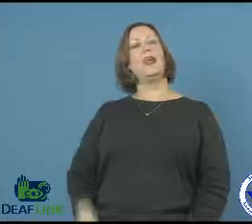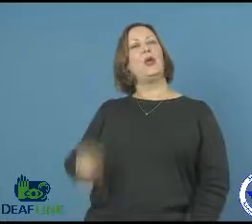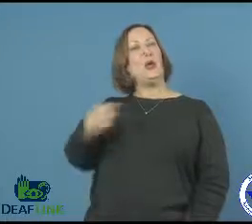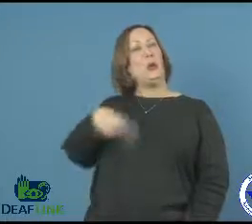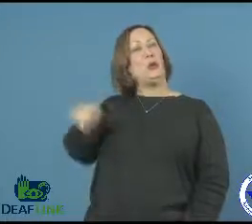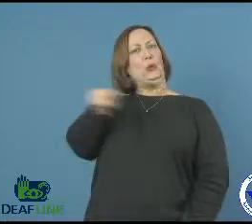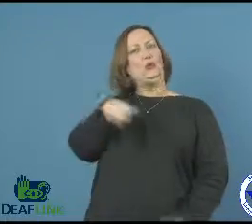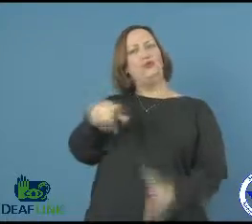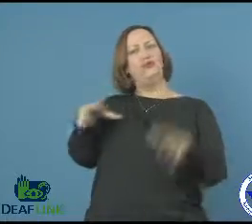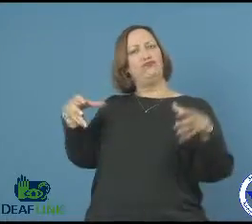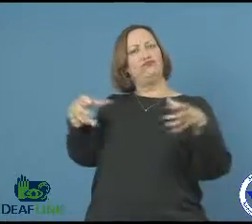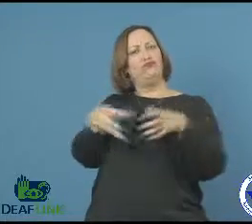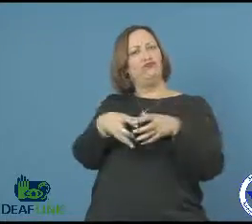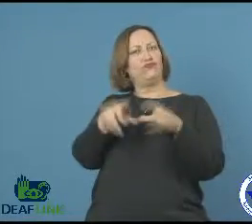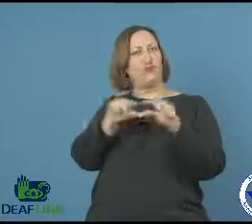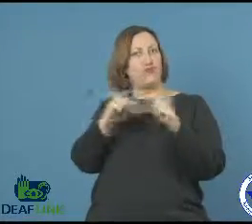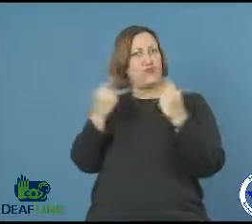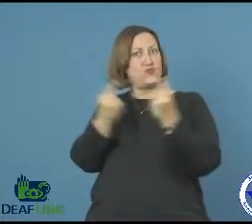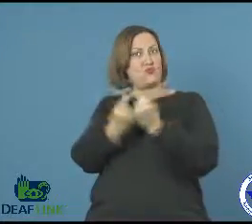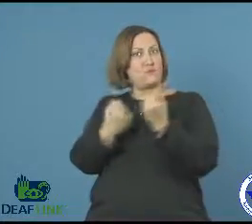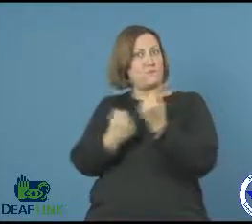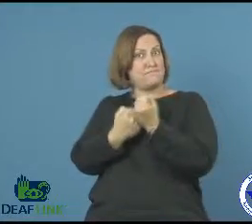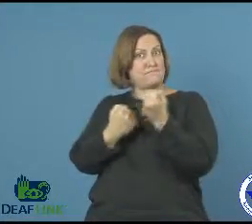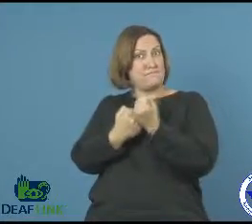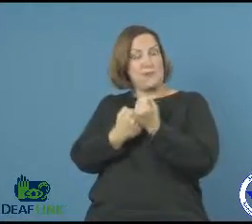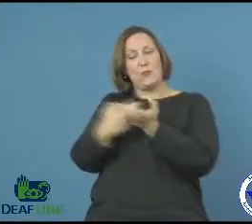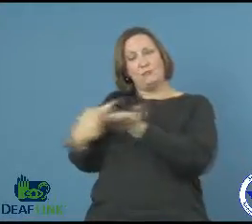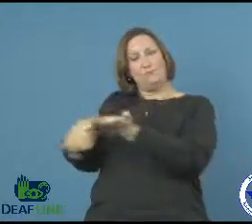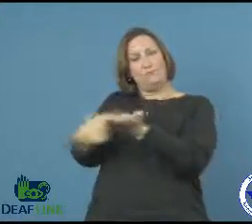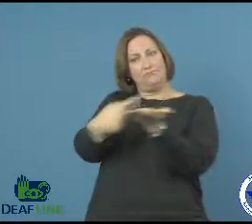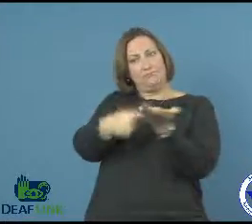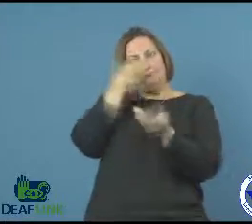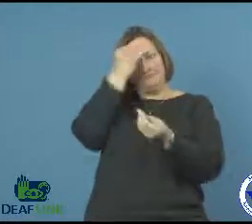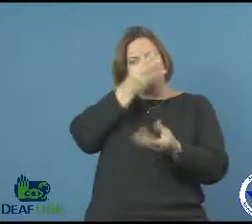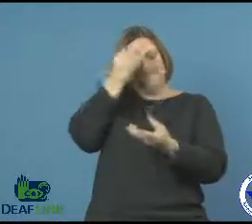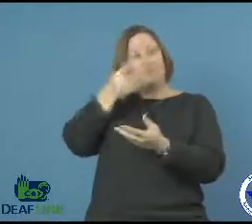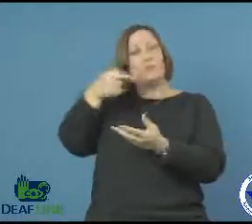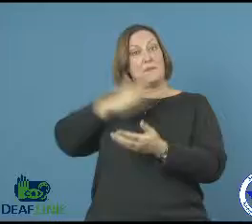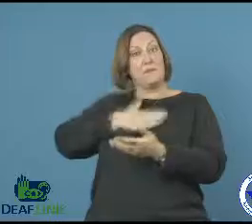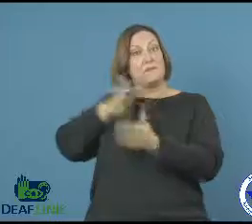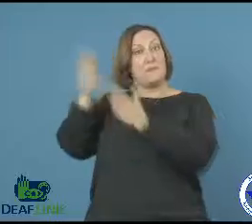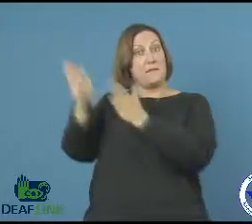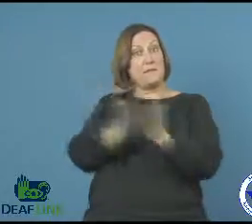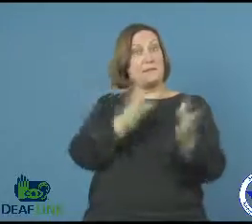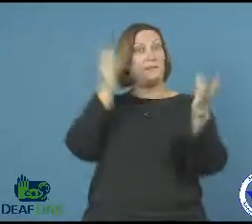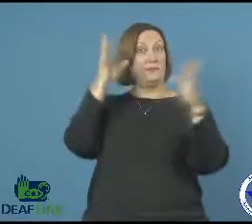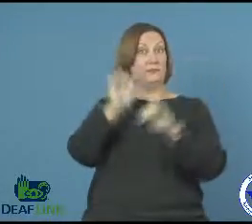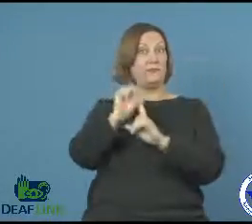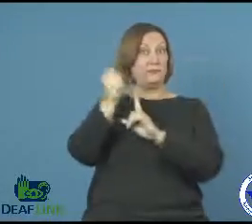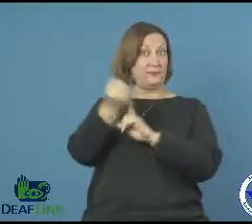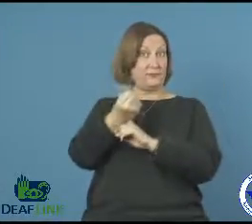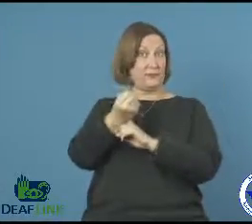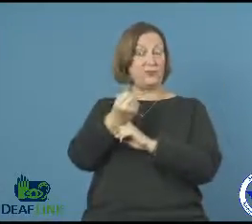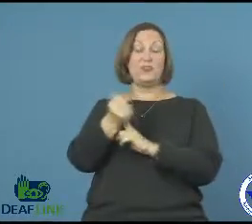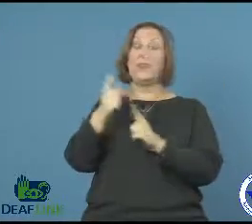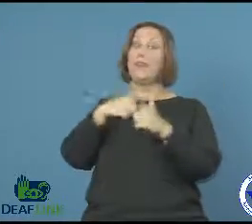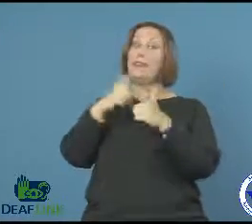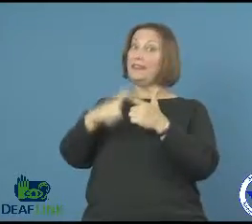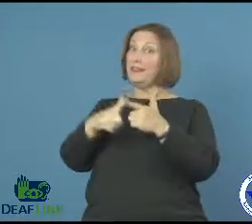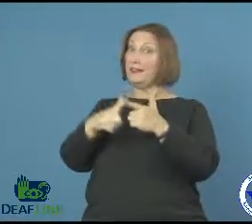Talk to your support network in advance about your plan and remind them of your plan as hurricane season